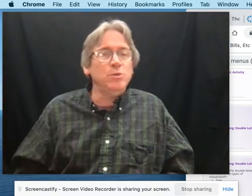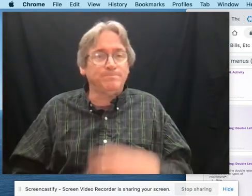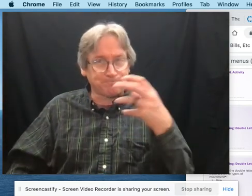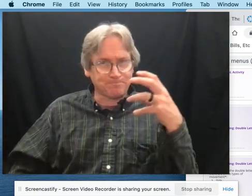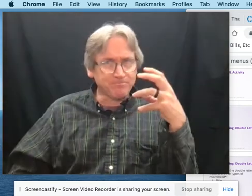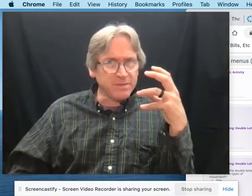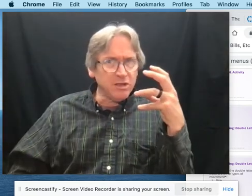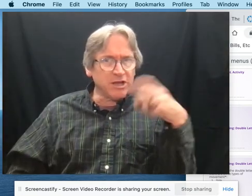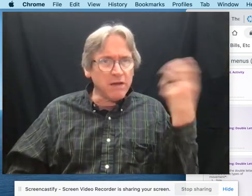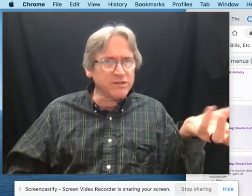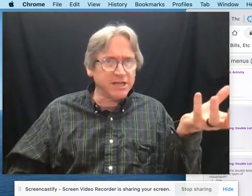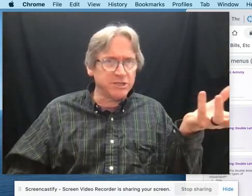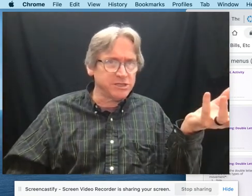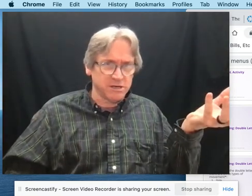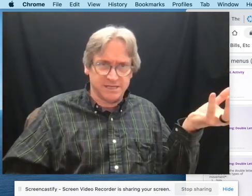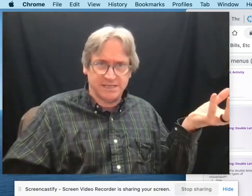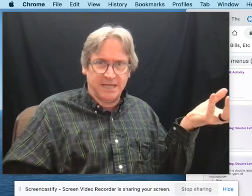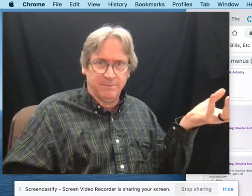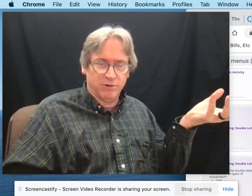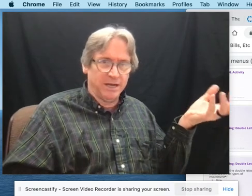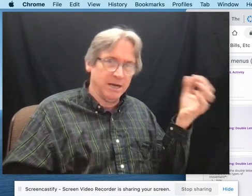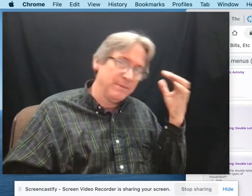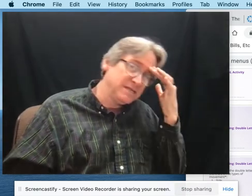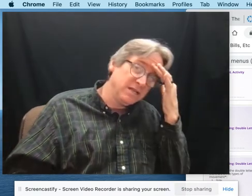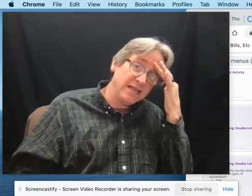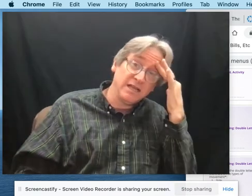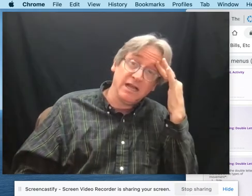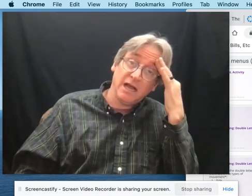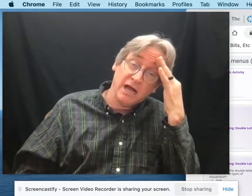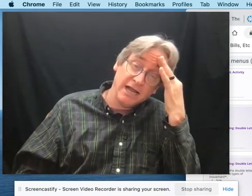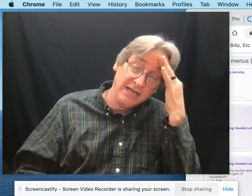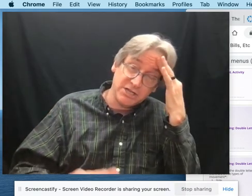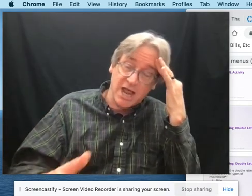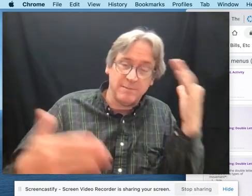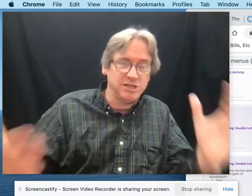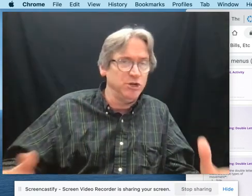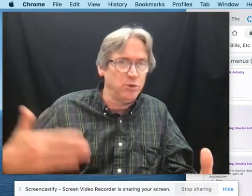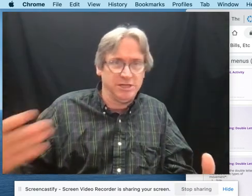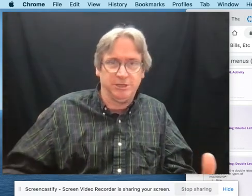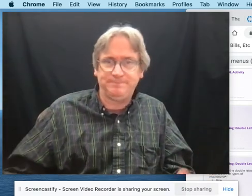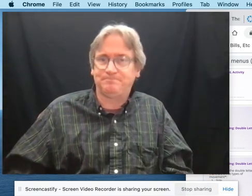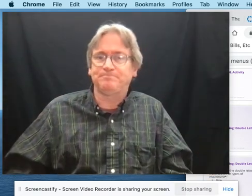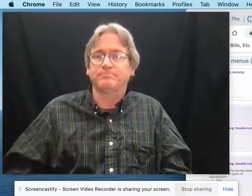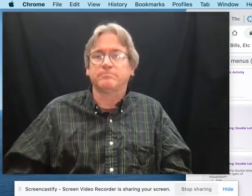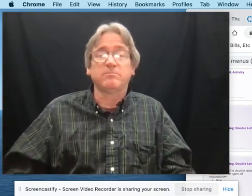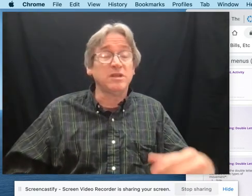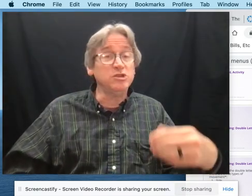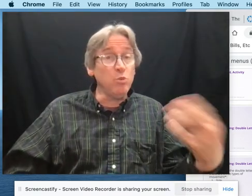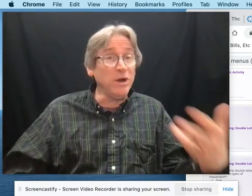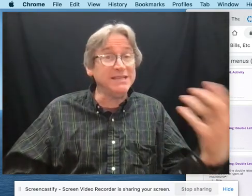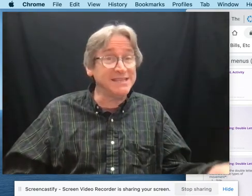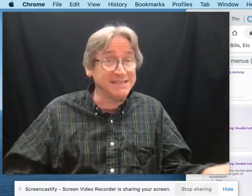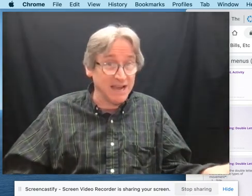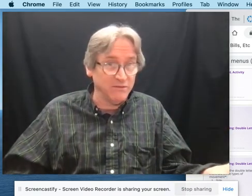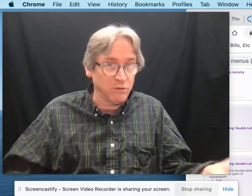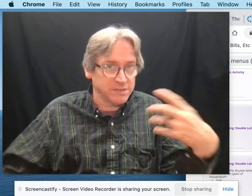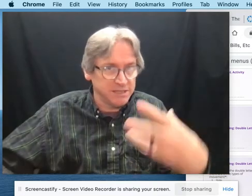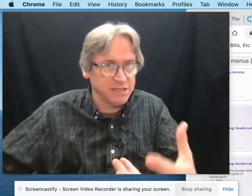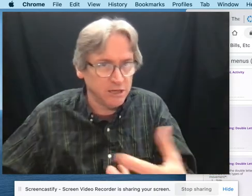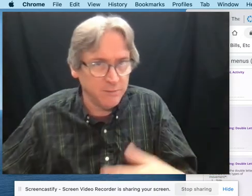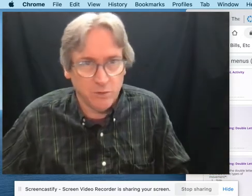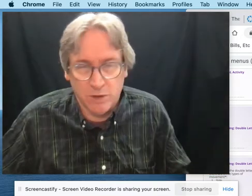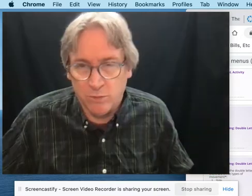So the conversation starters, as they keep bringing it up, is like each time is a new question. So what is the sign